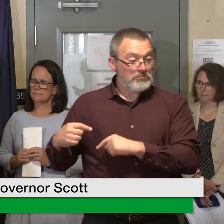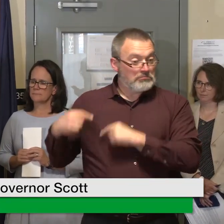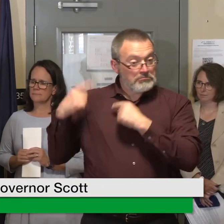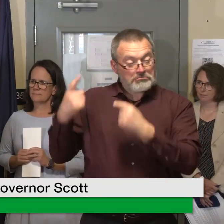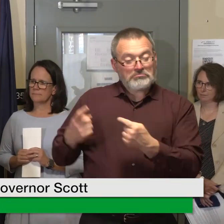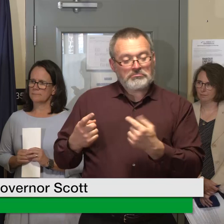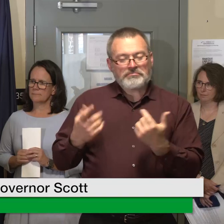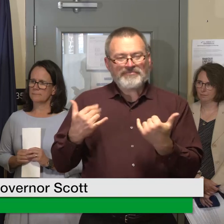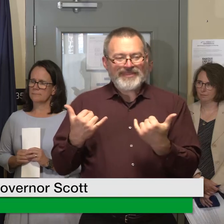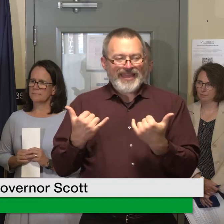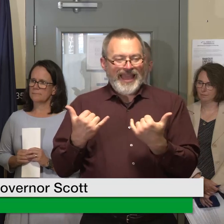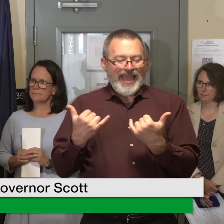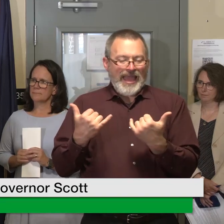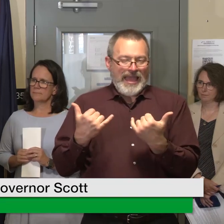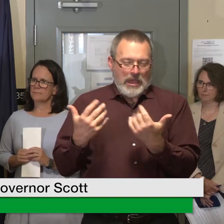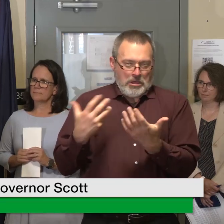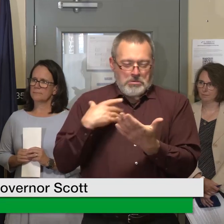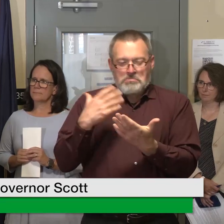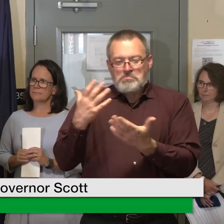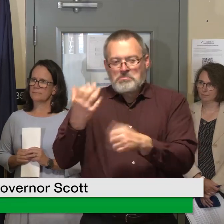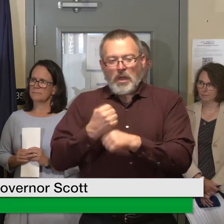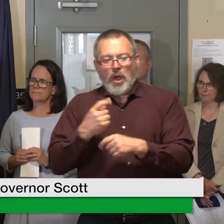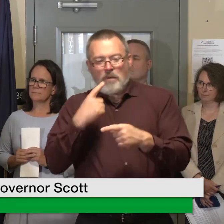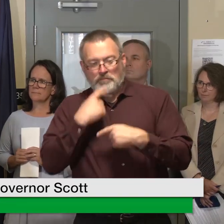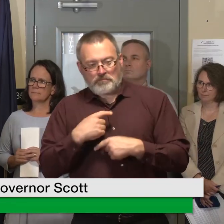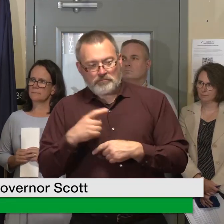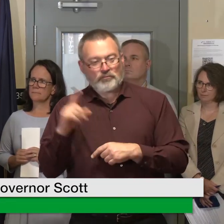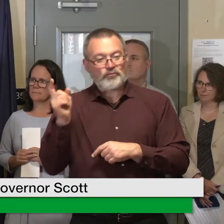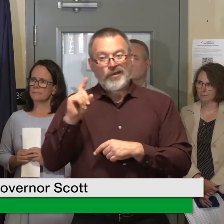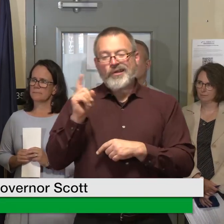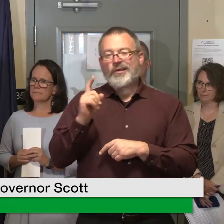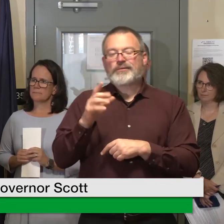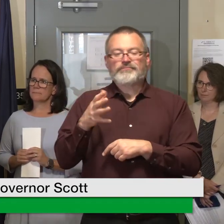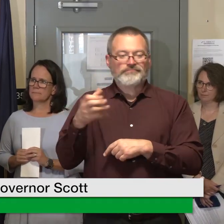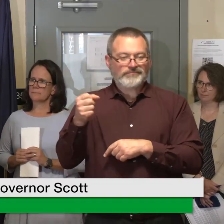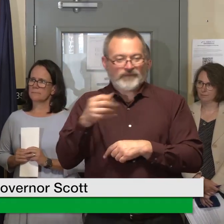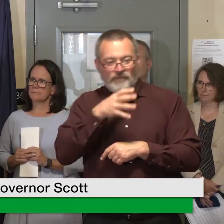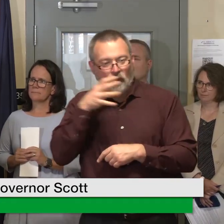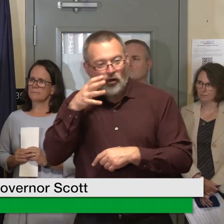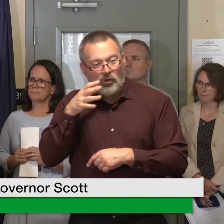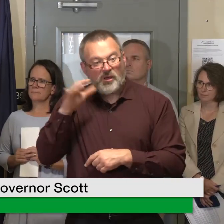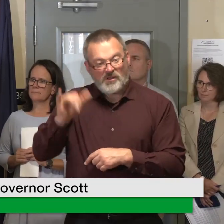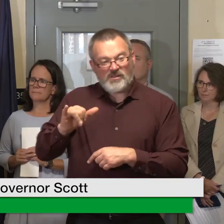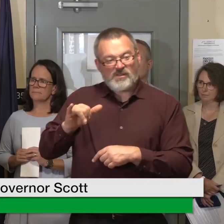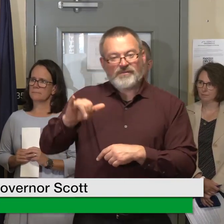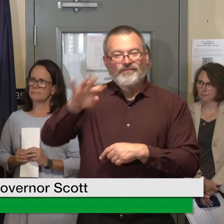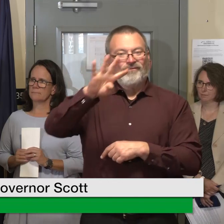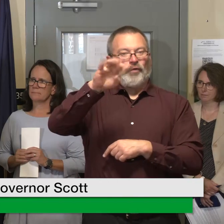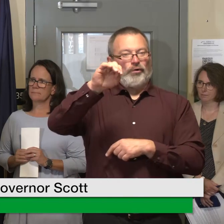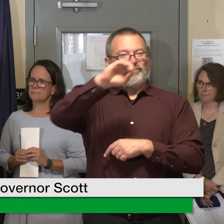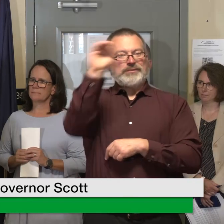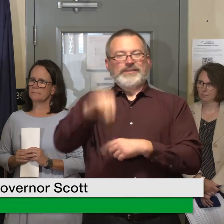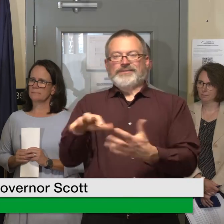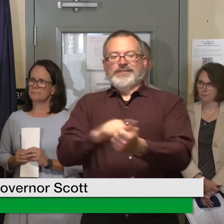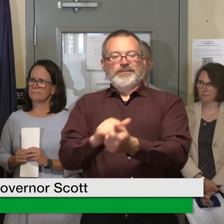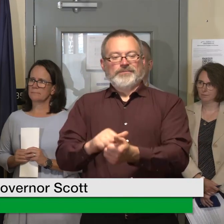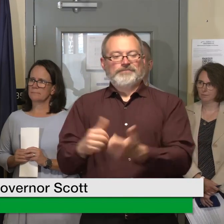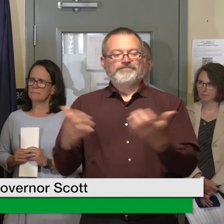one example, I was at a potato farm this weekend, 40% damage this year, same as last